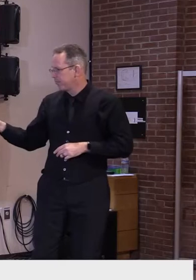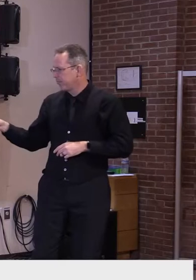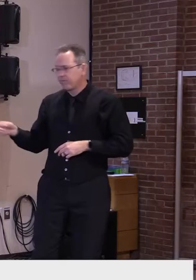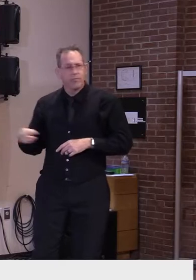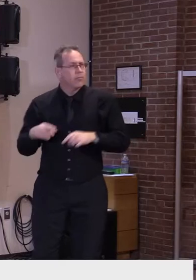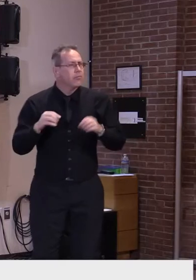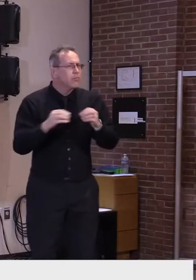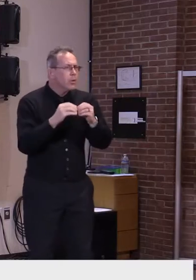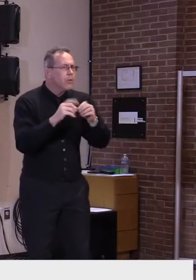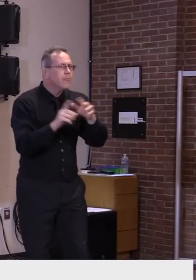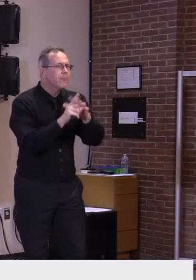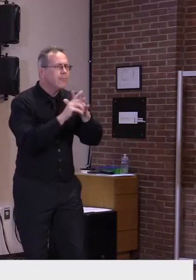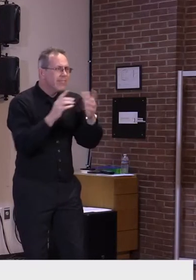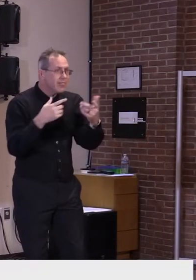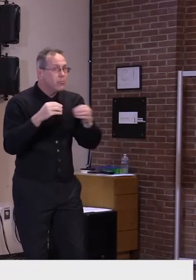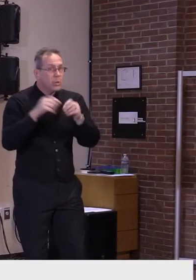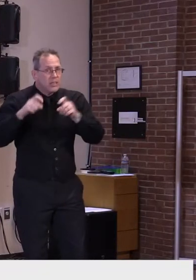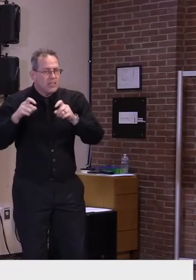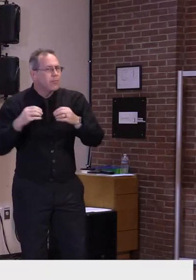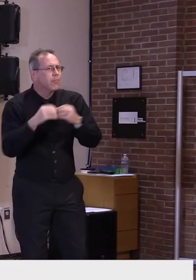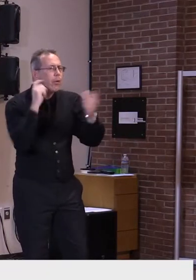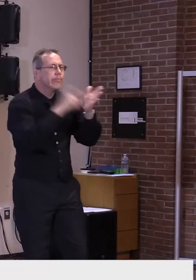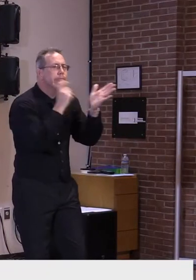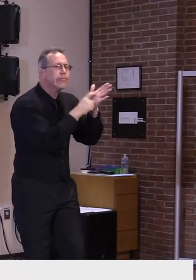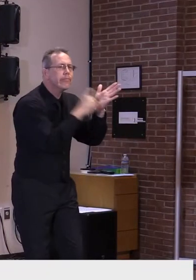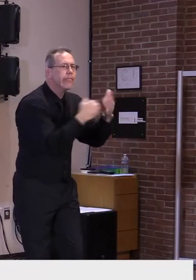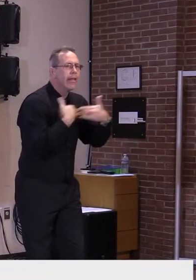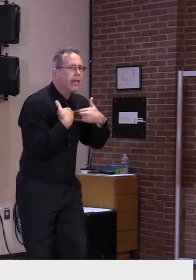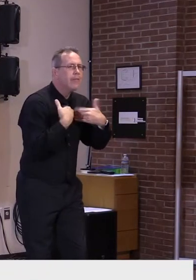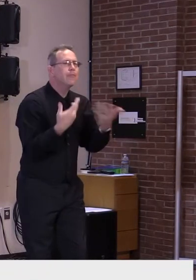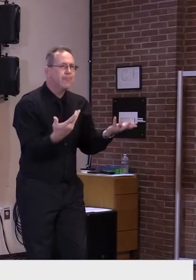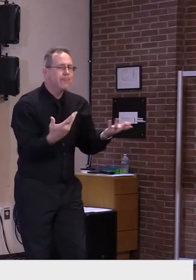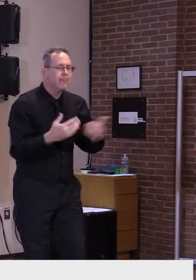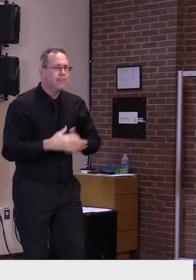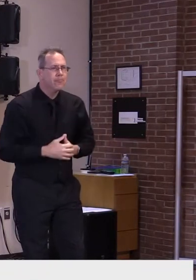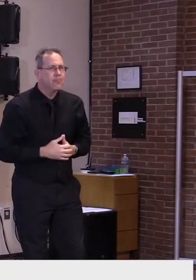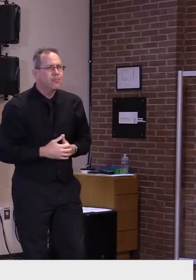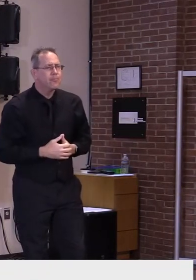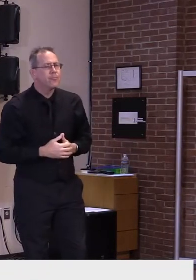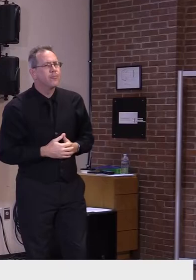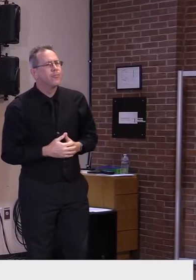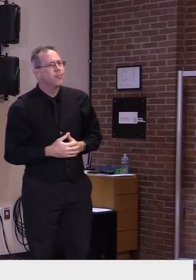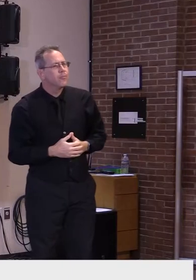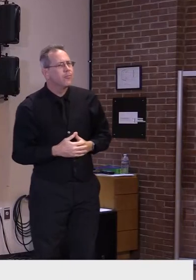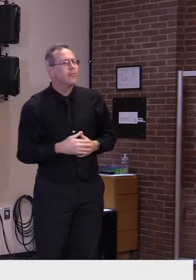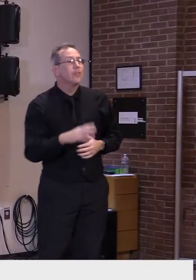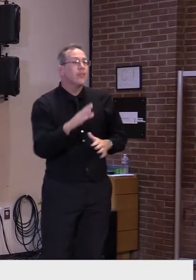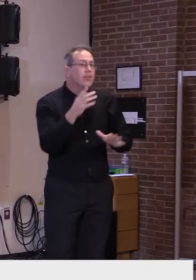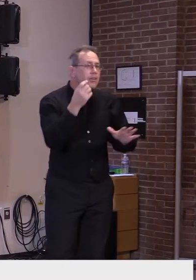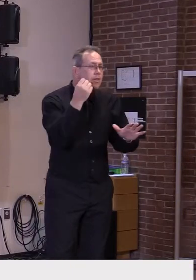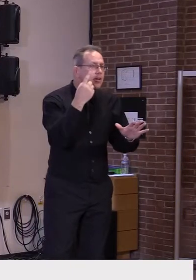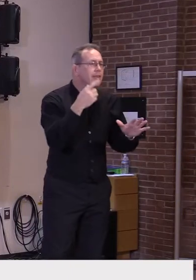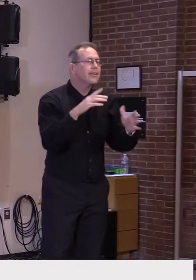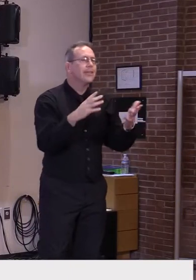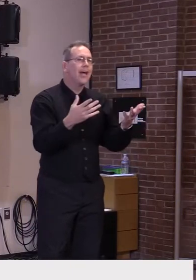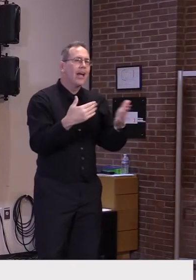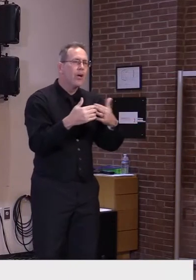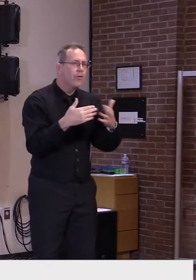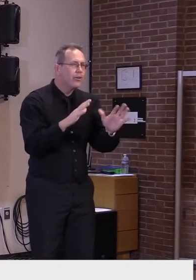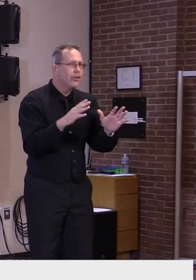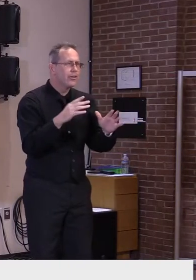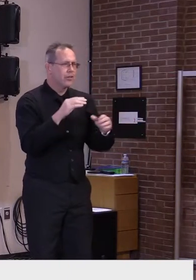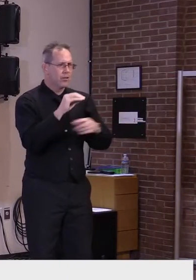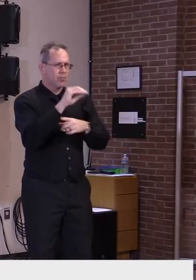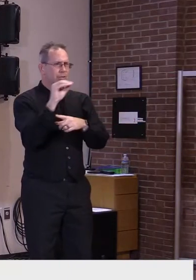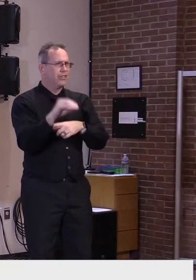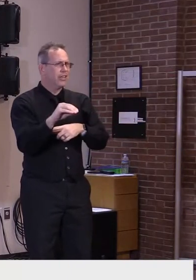many other states are picking up across the country. But you do see at the same time that our positivity rate has remained, sort of